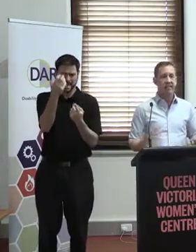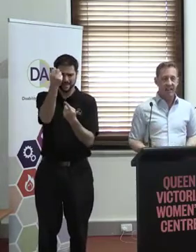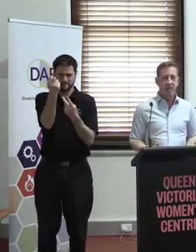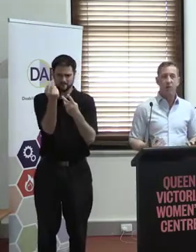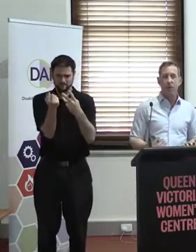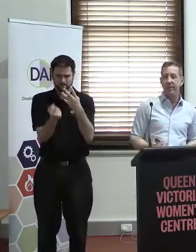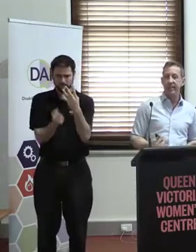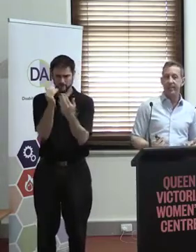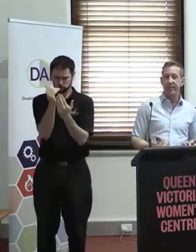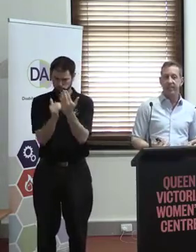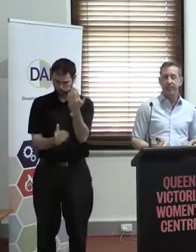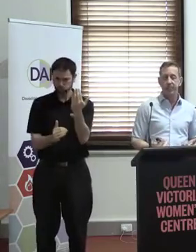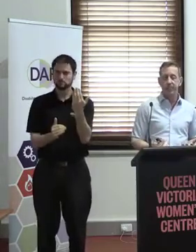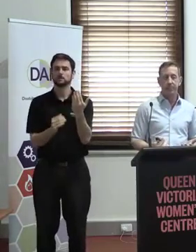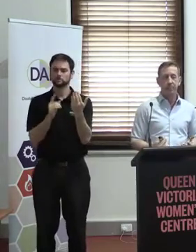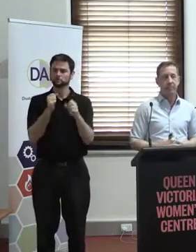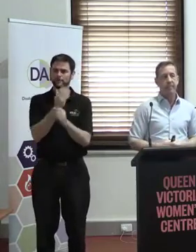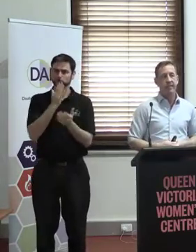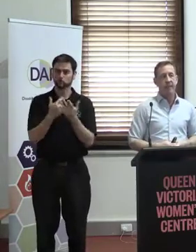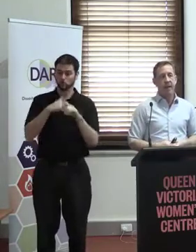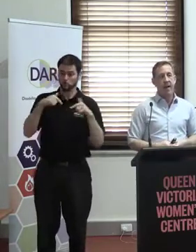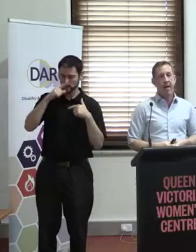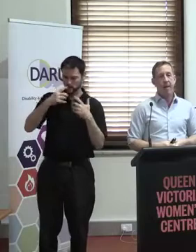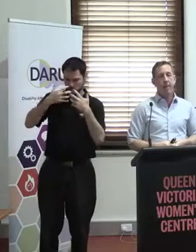data that you're reporting is meaningful.